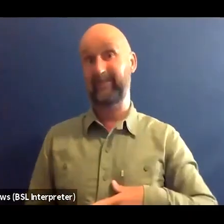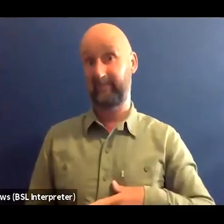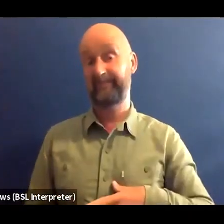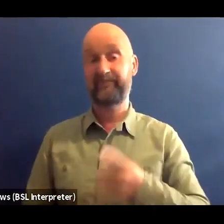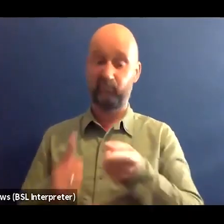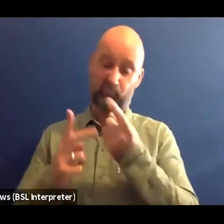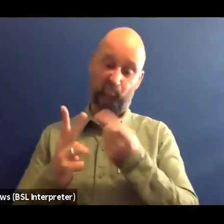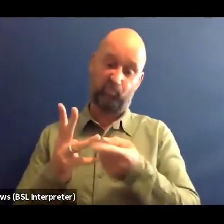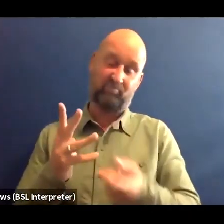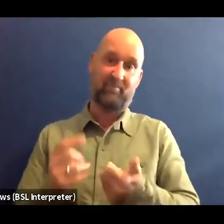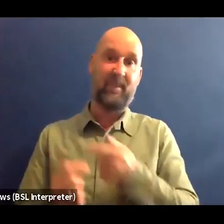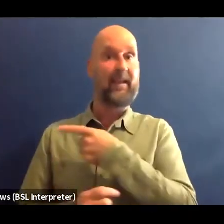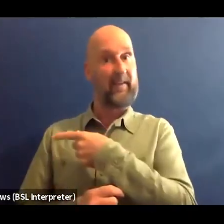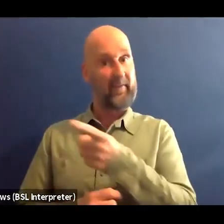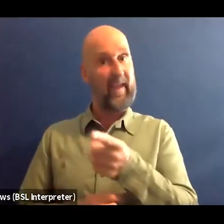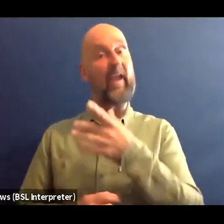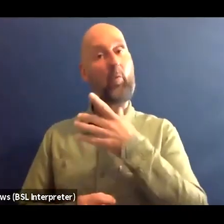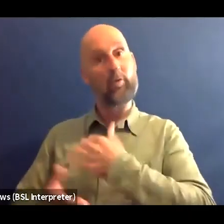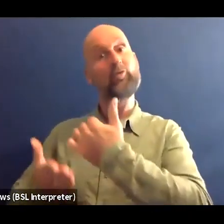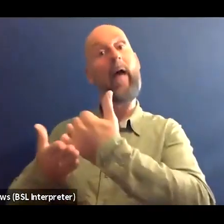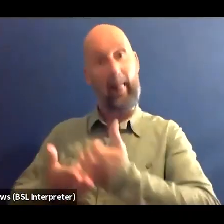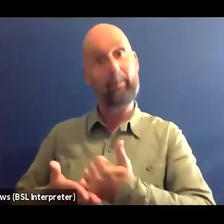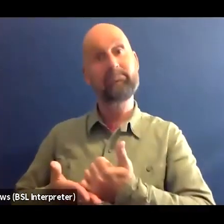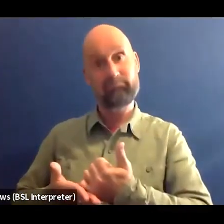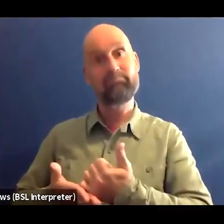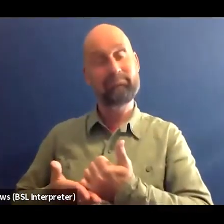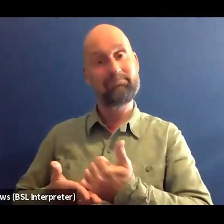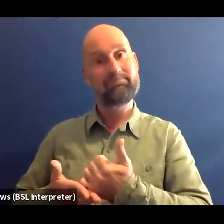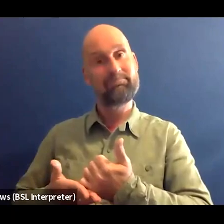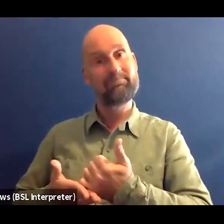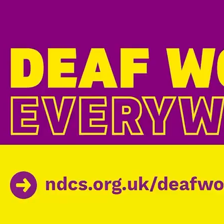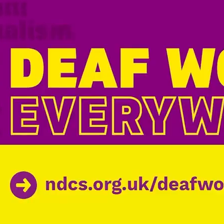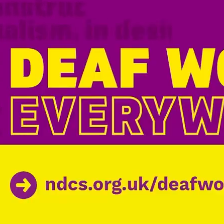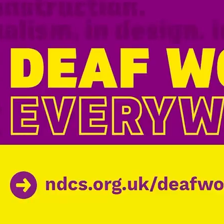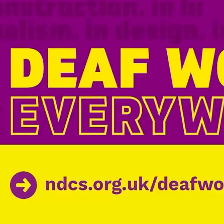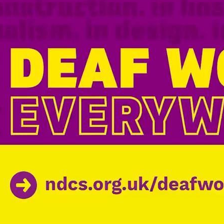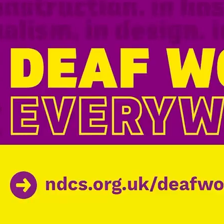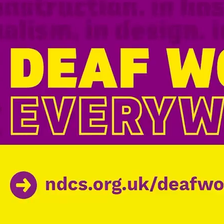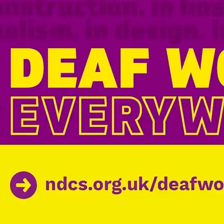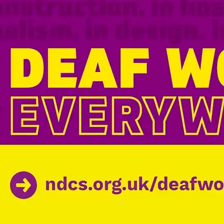because they want to help you, and kind of it's always a good thing.